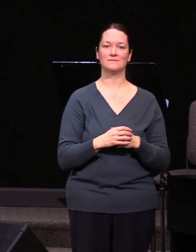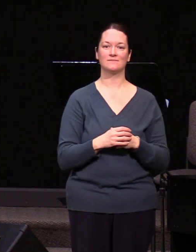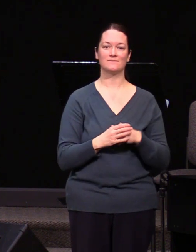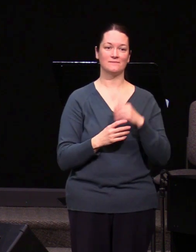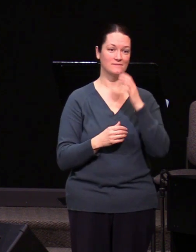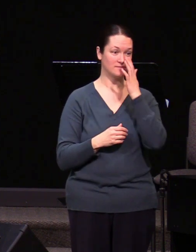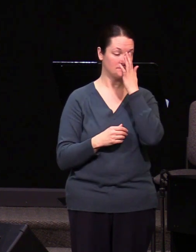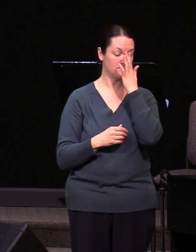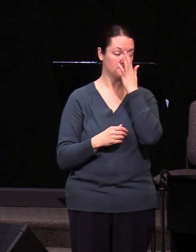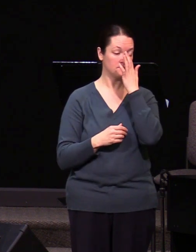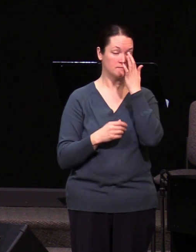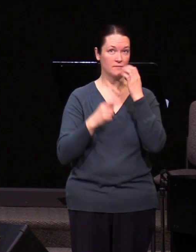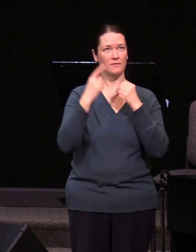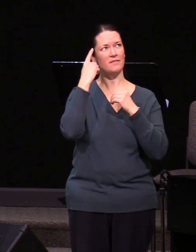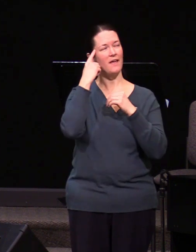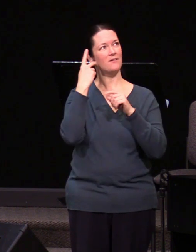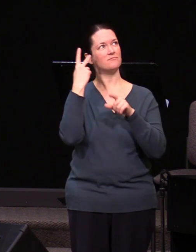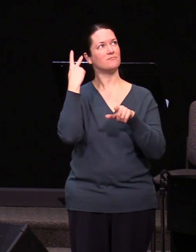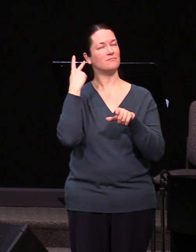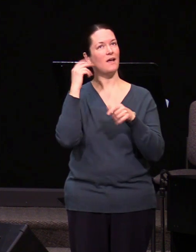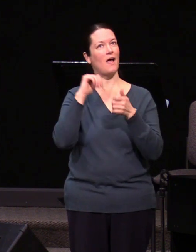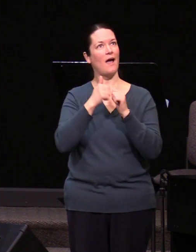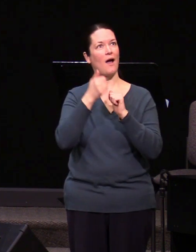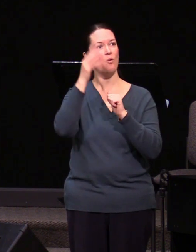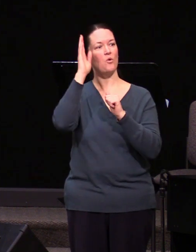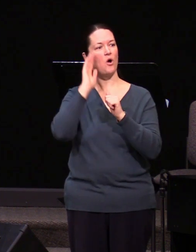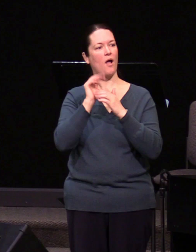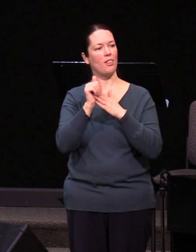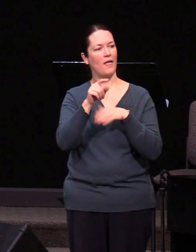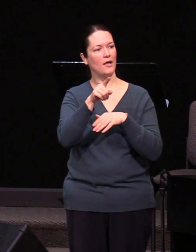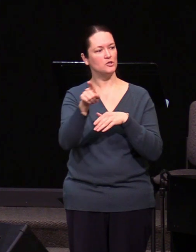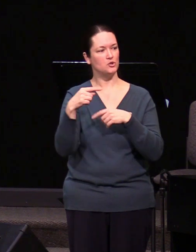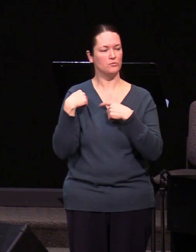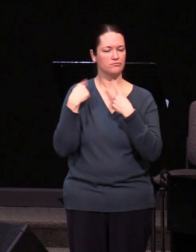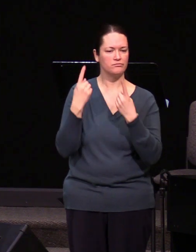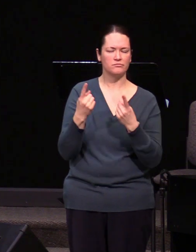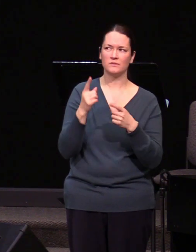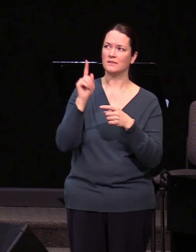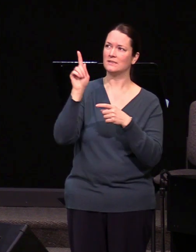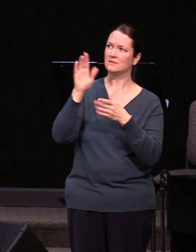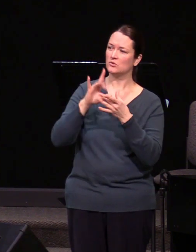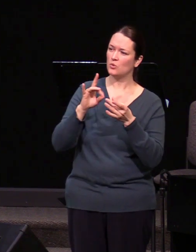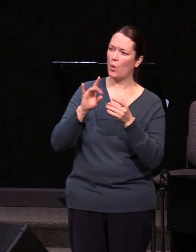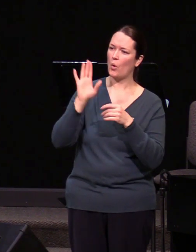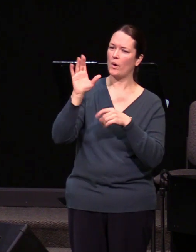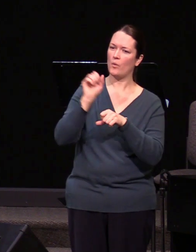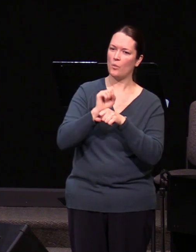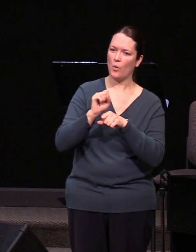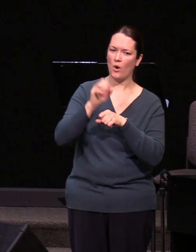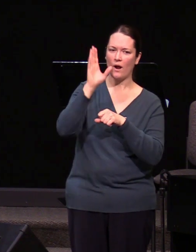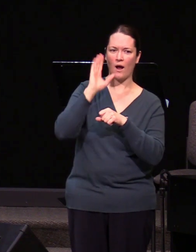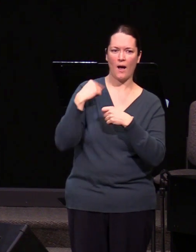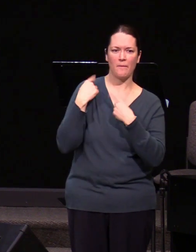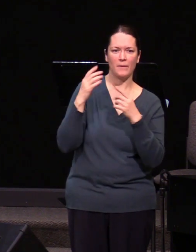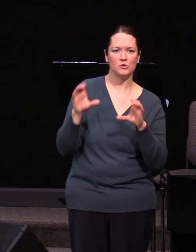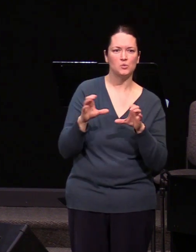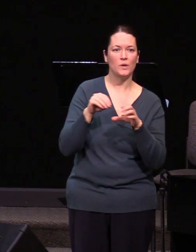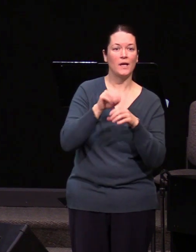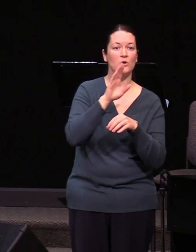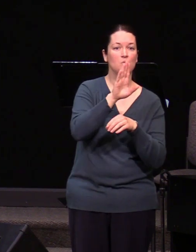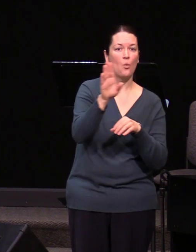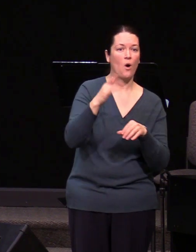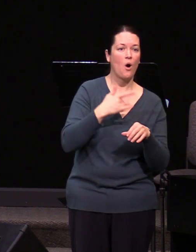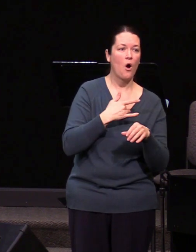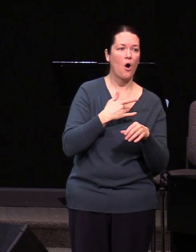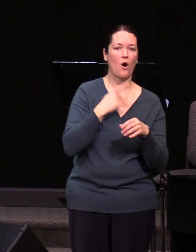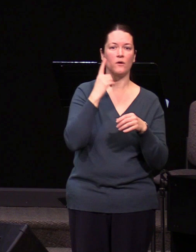Think of how God has led you over the years. Think of the story, the work that God has been doing in your own heart. Think of the work that God is doing in your